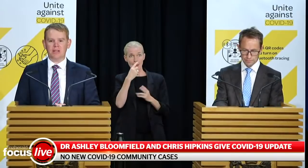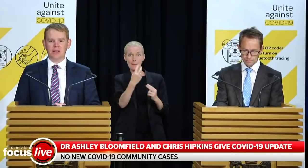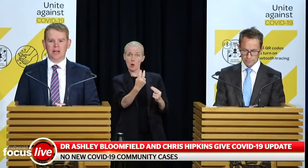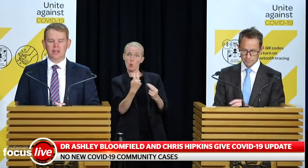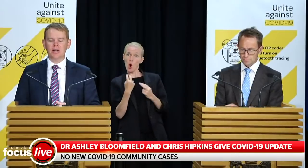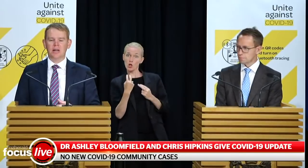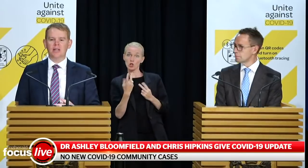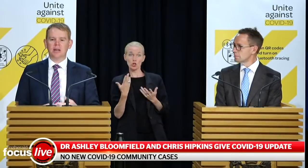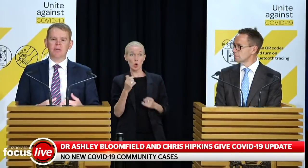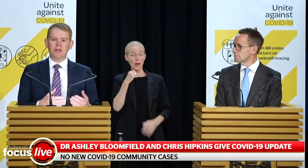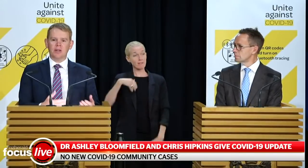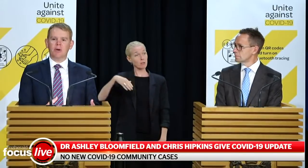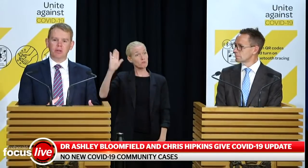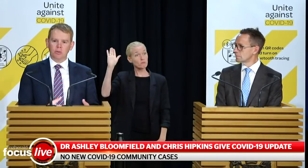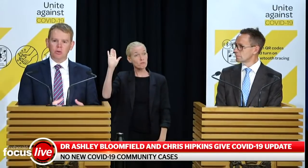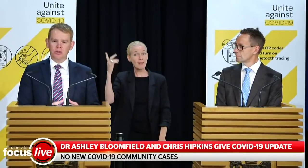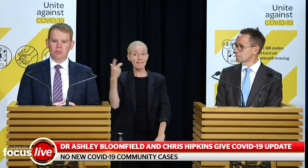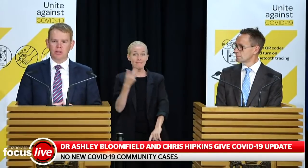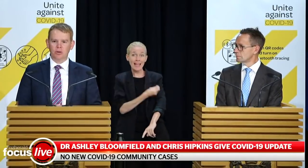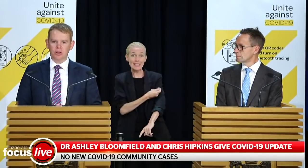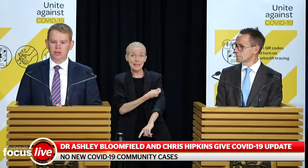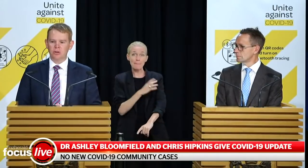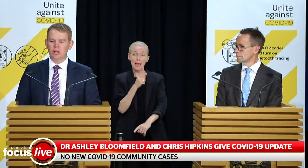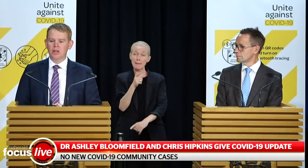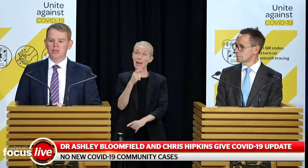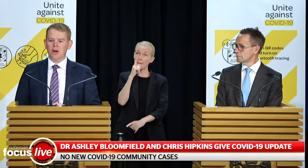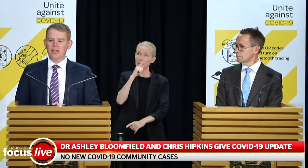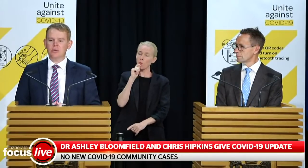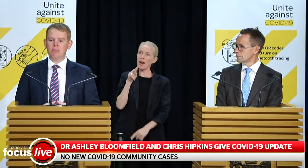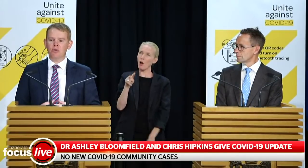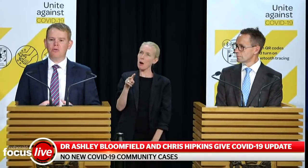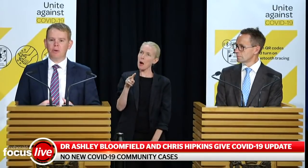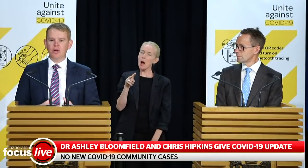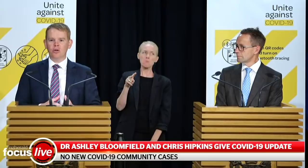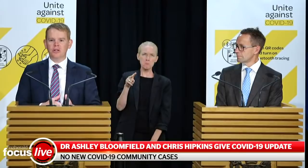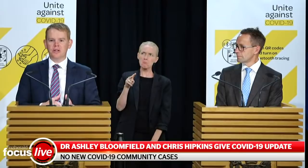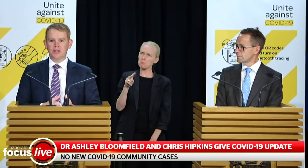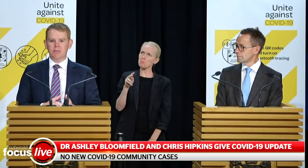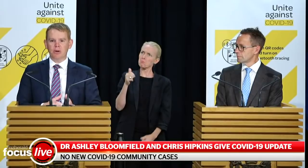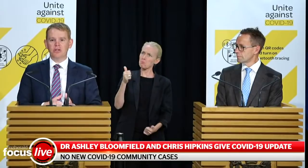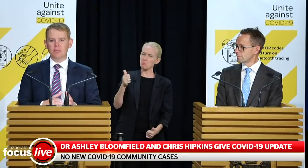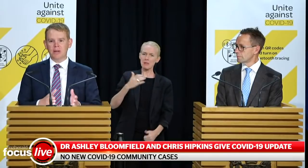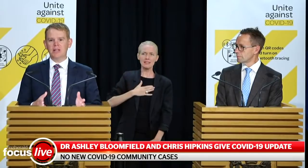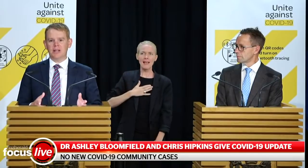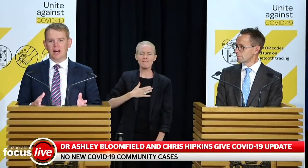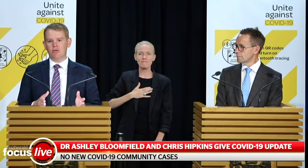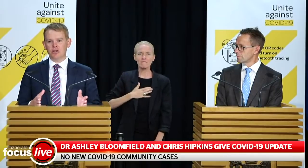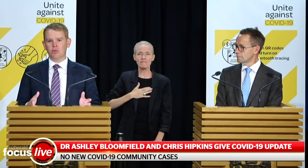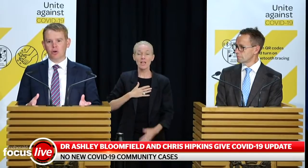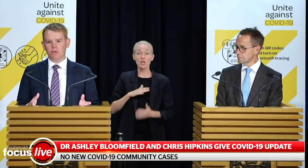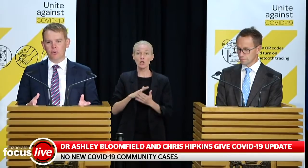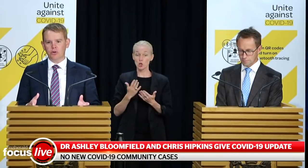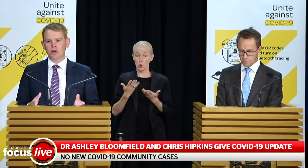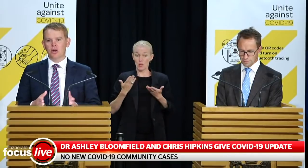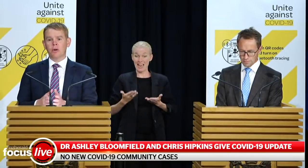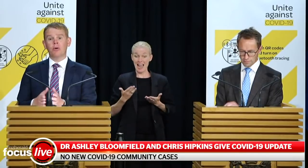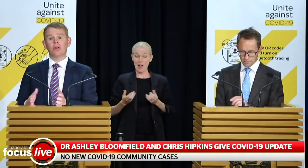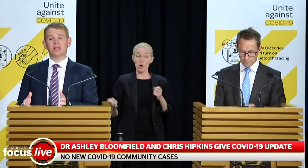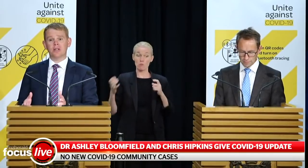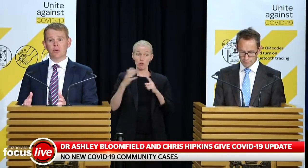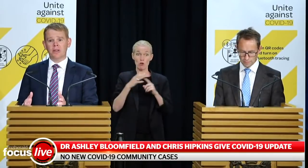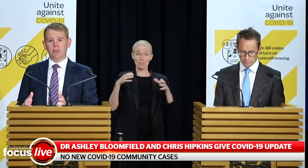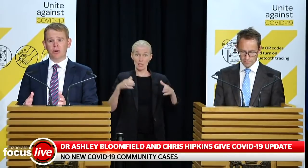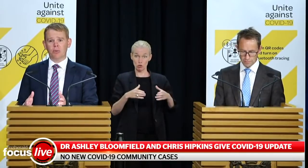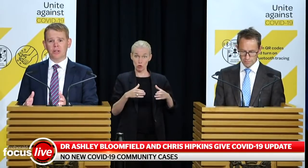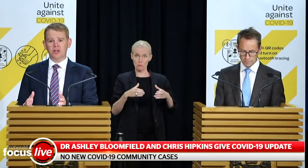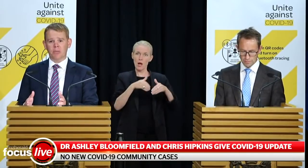to be vaccinated is something that the public will also be looking to. So as we move beyond the most immediate at-risk workforce, we will